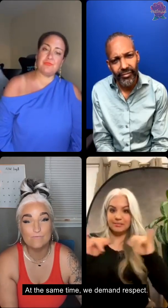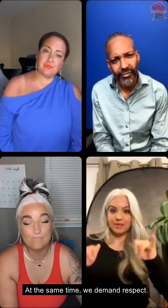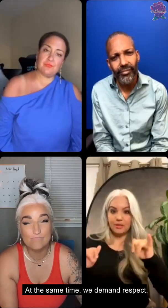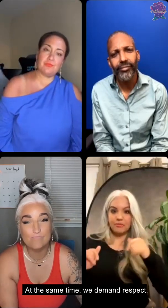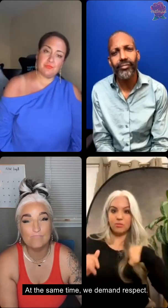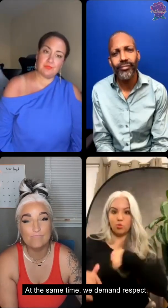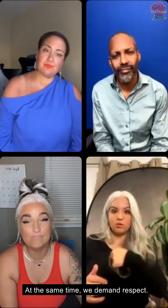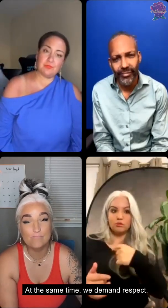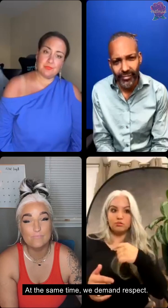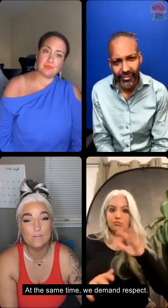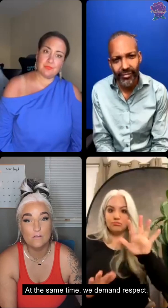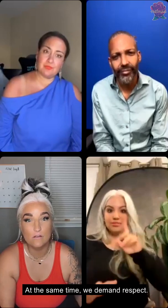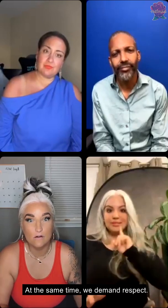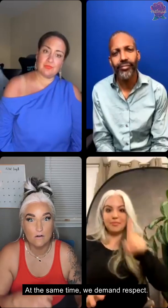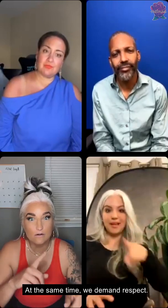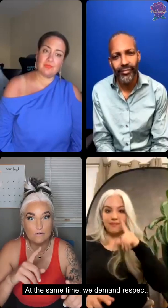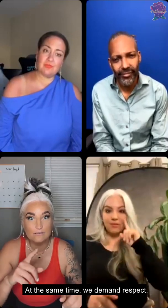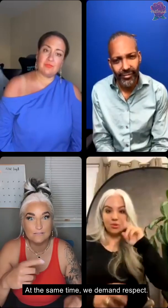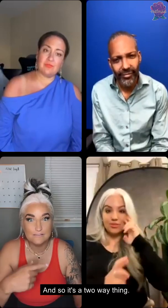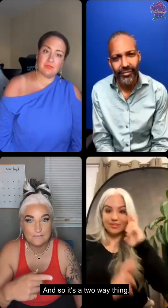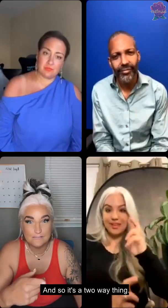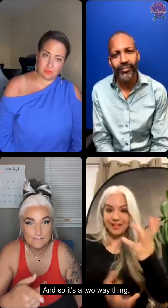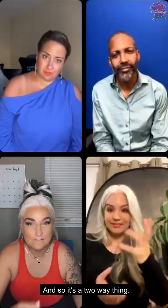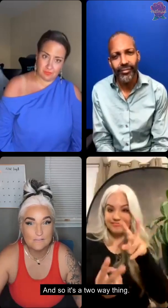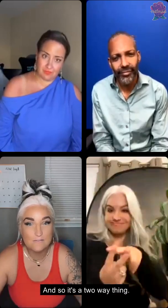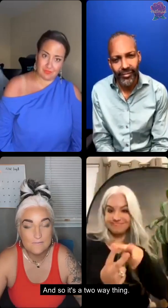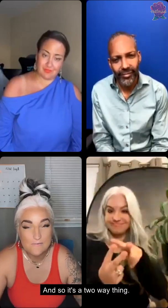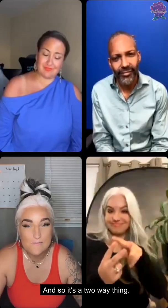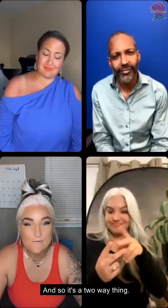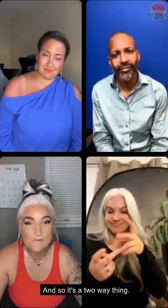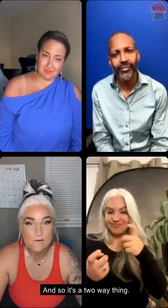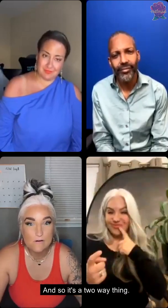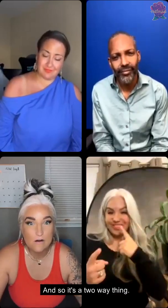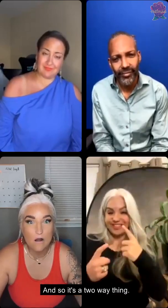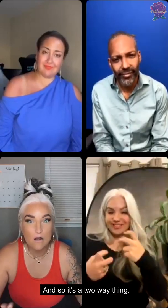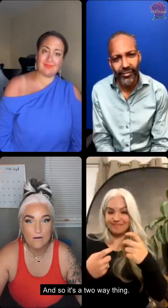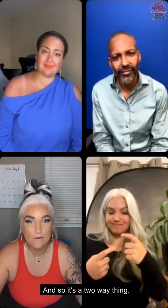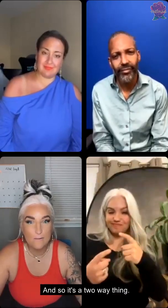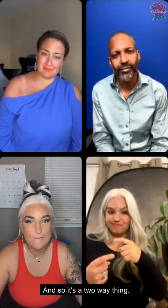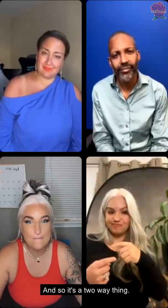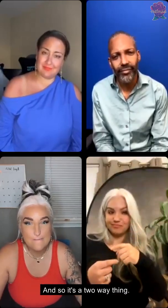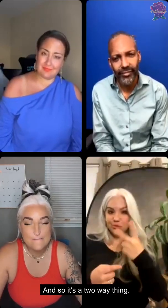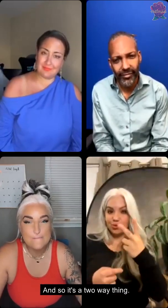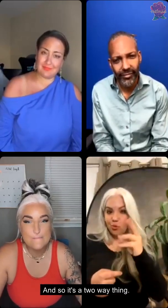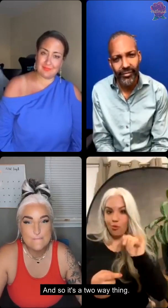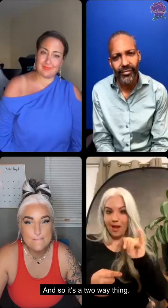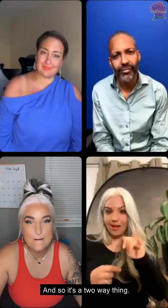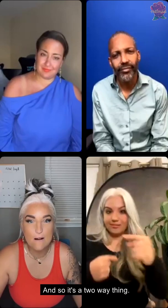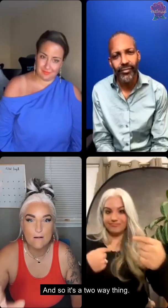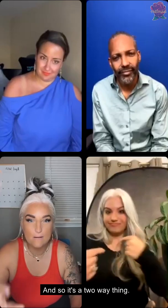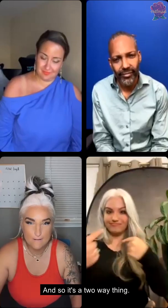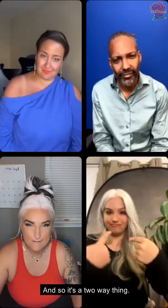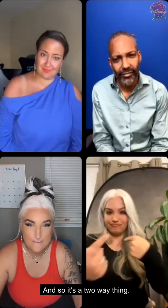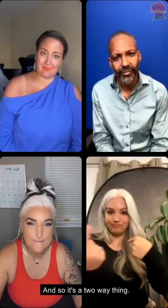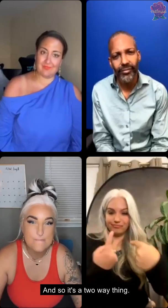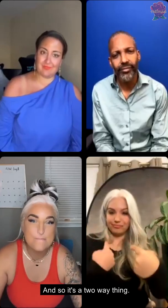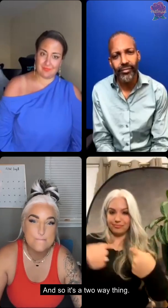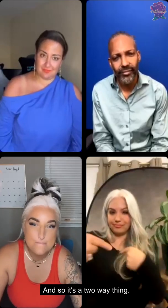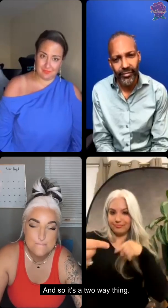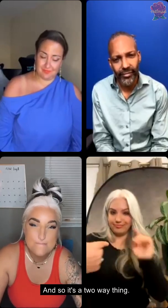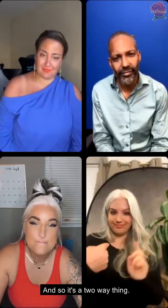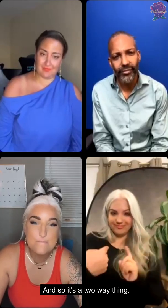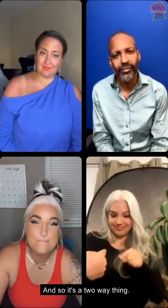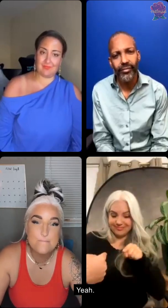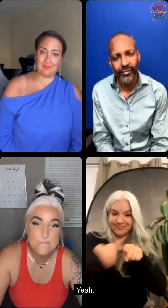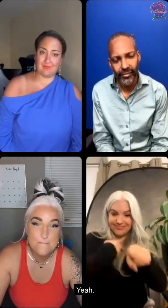same time, we demand respect. And so it's a two-way thing.